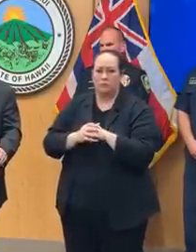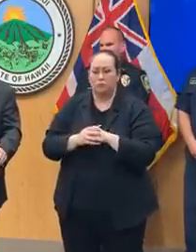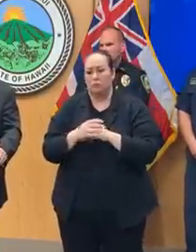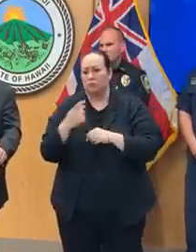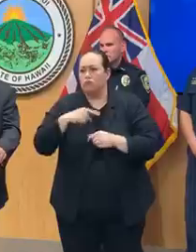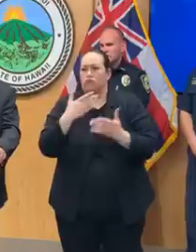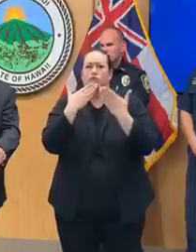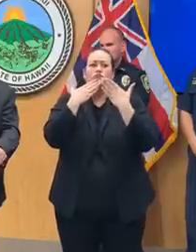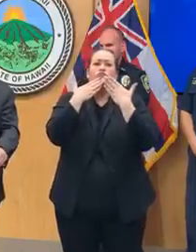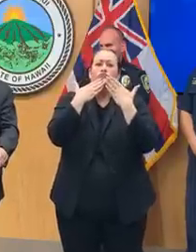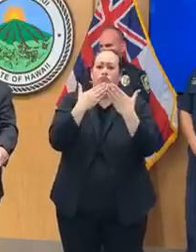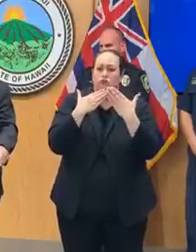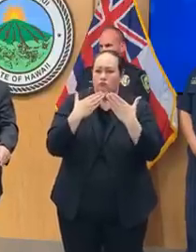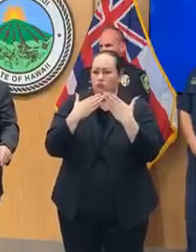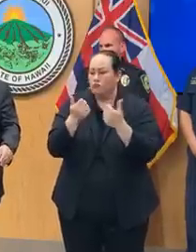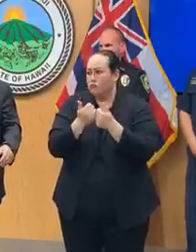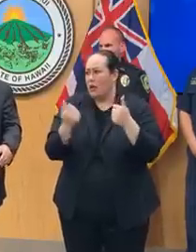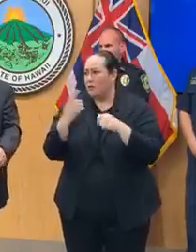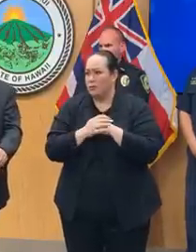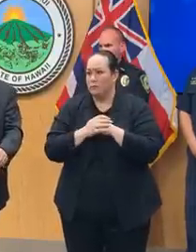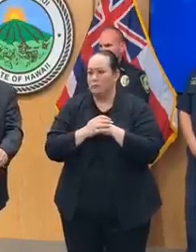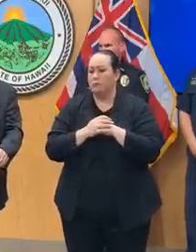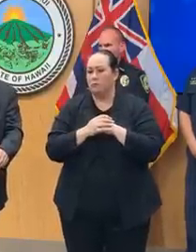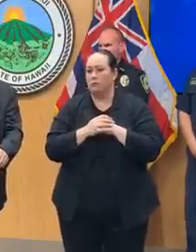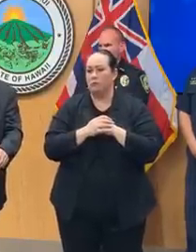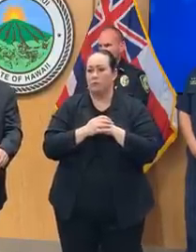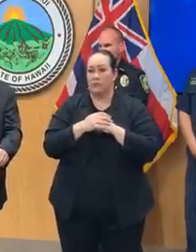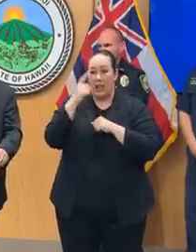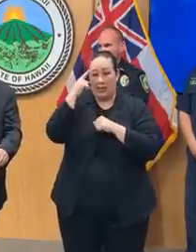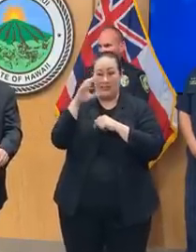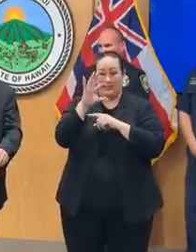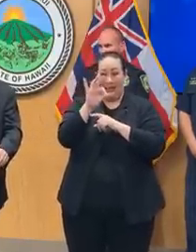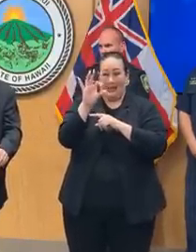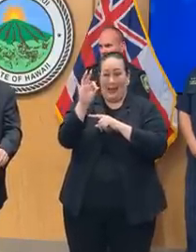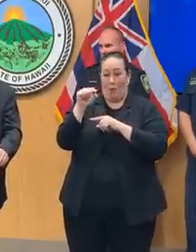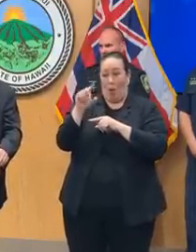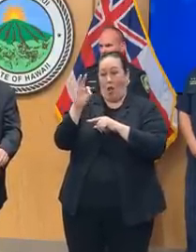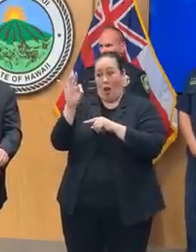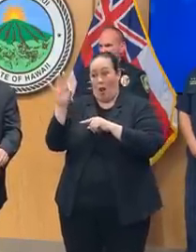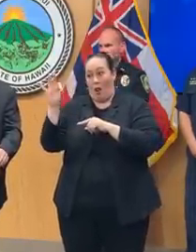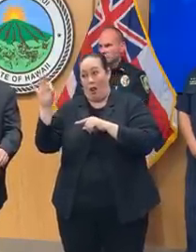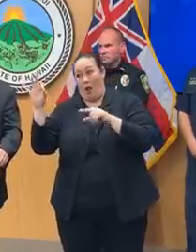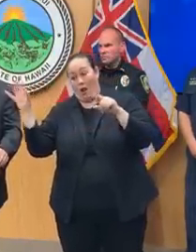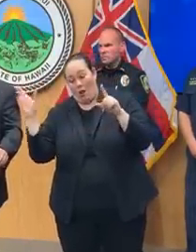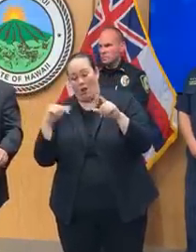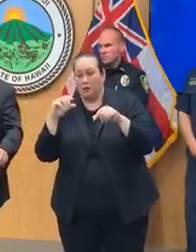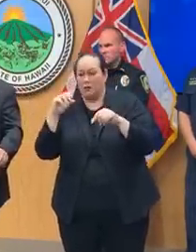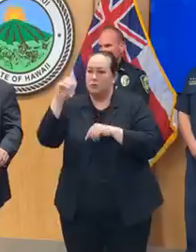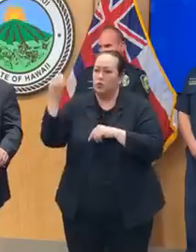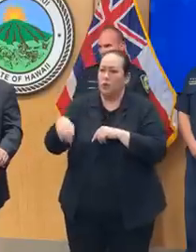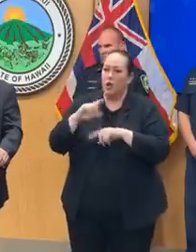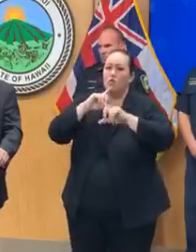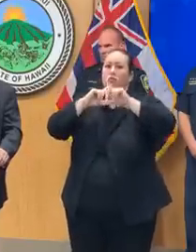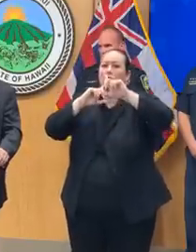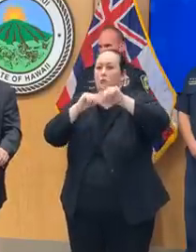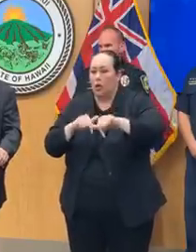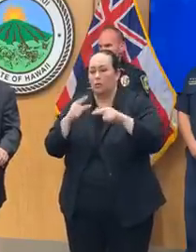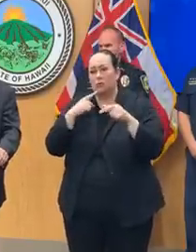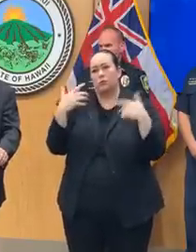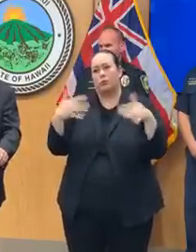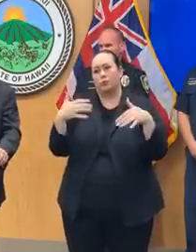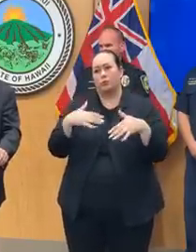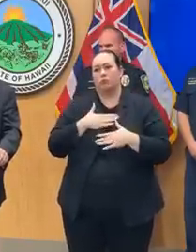because I will tell you, like I said it the other day, I think 99.999% of the response, has been appreciative of these very brave